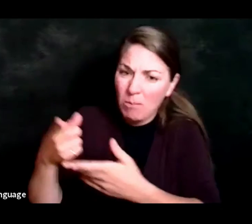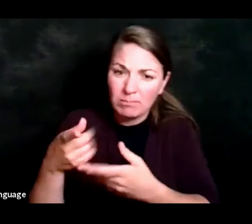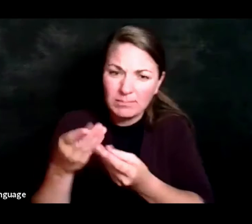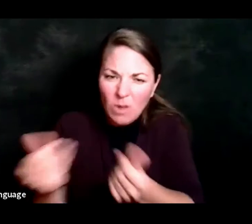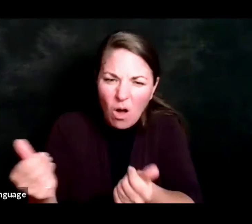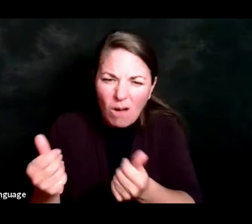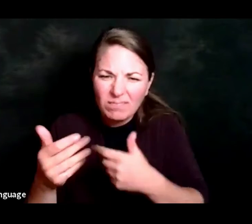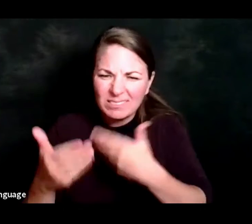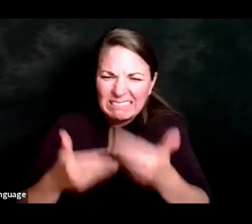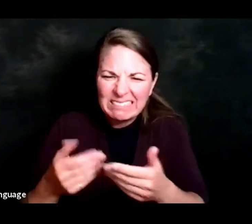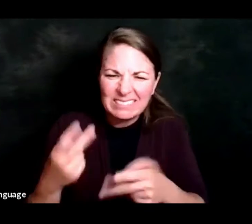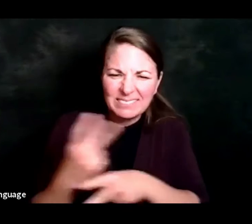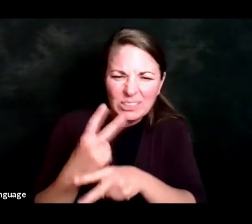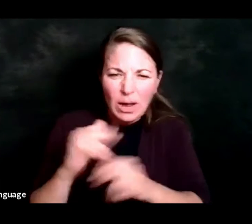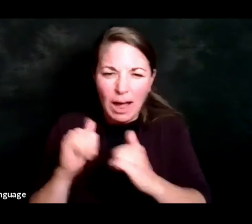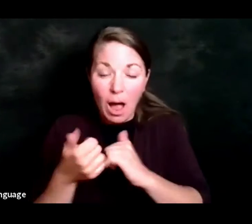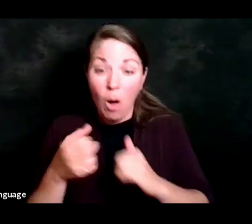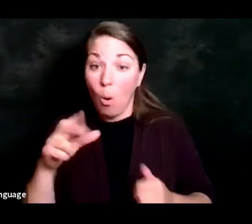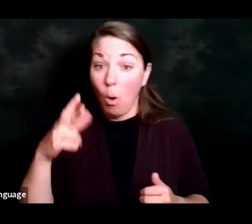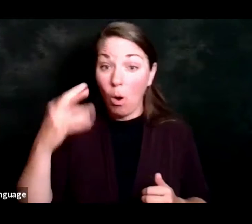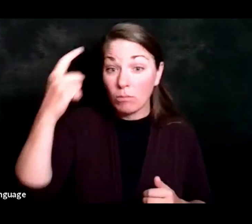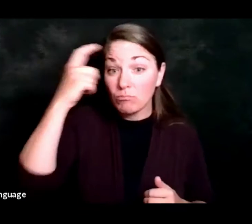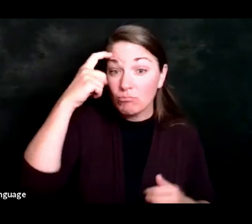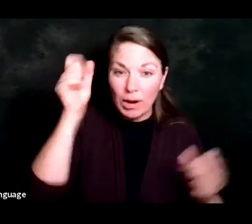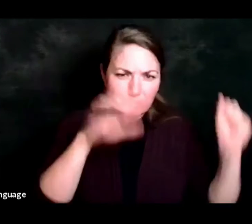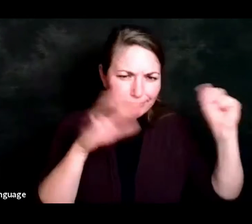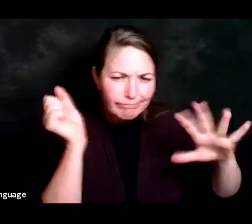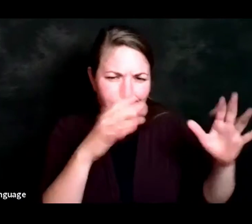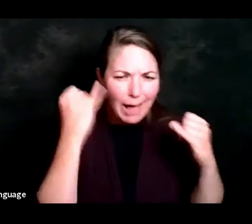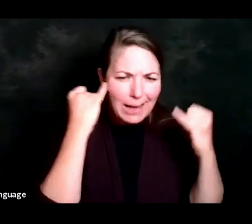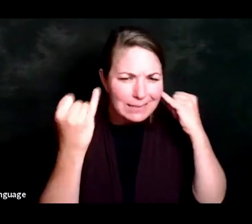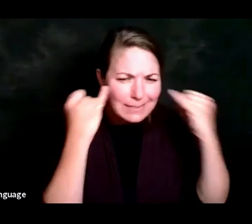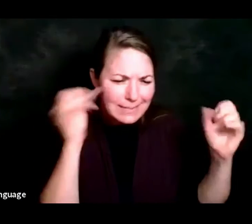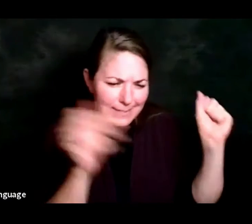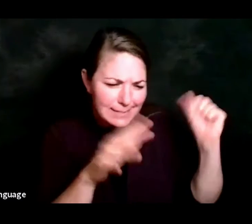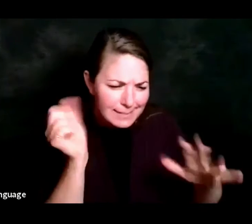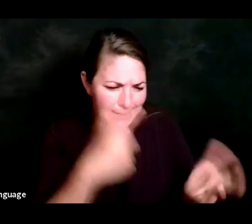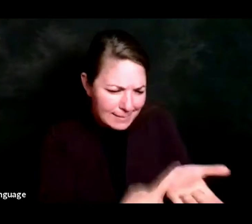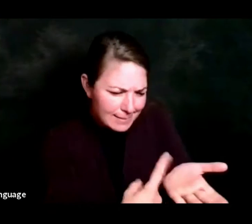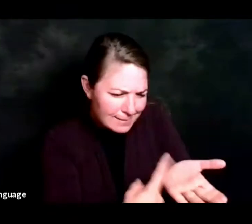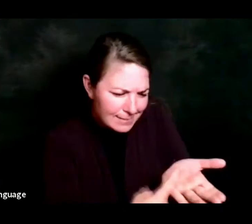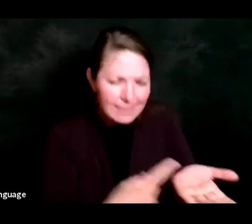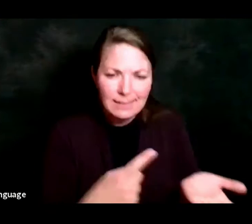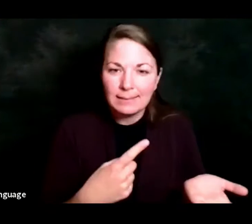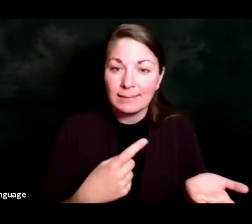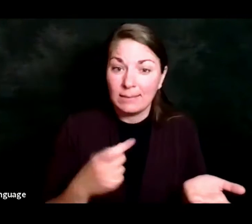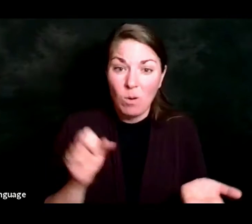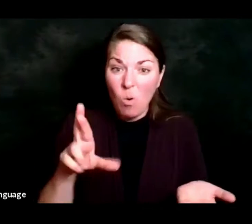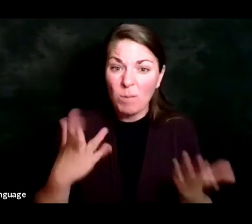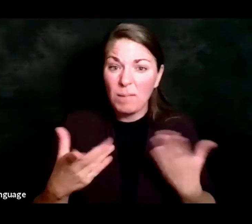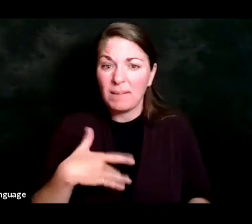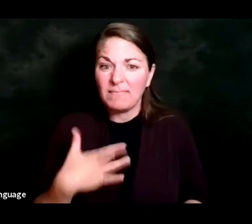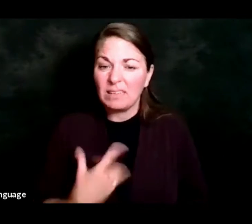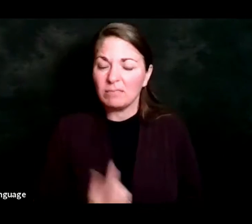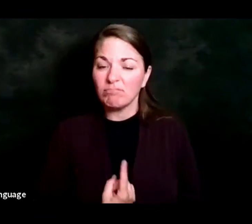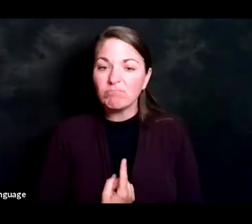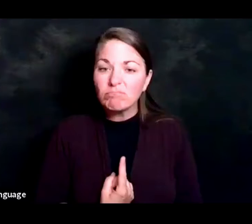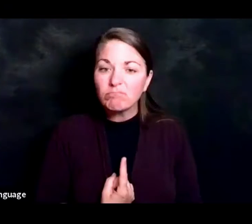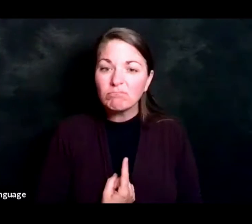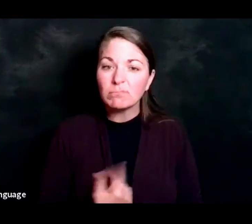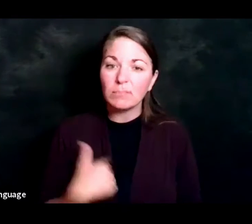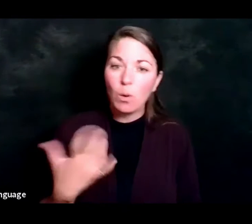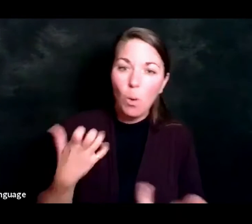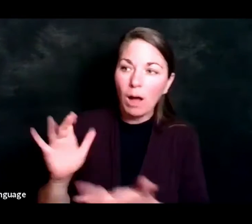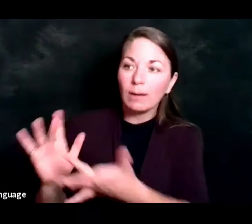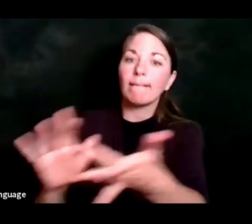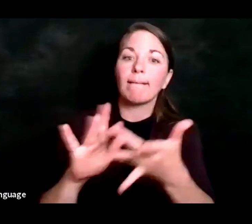challenge or need some help facilitating a conversation, or if you're just feeling isolated in your practice and want to connect with folks